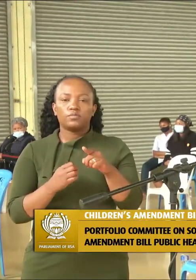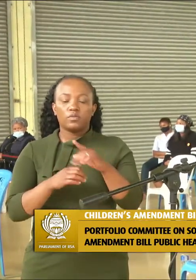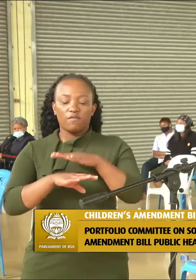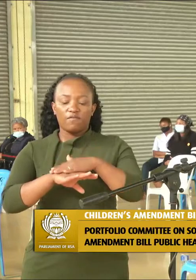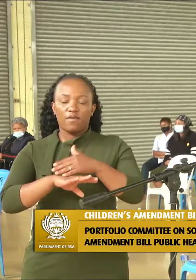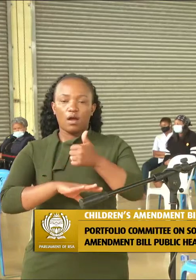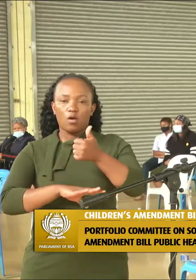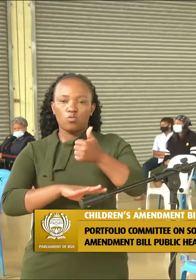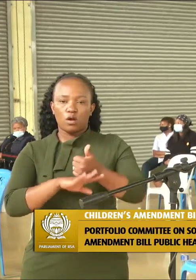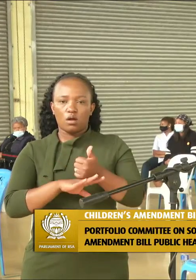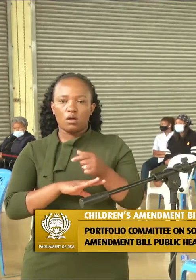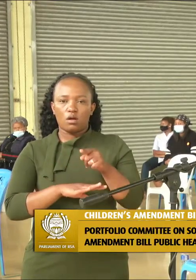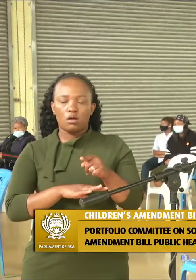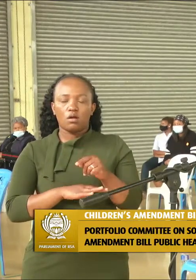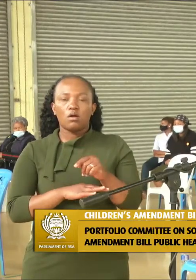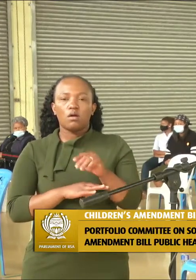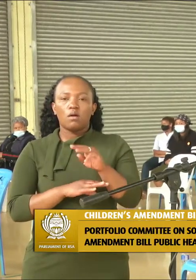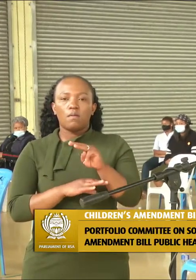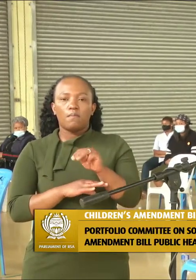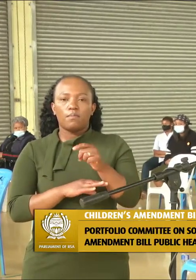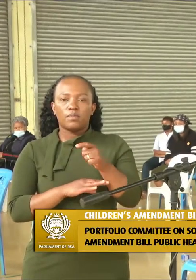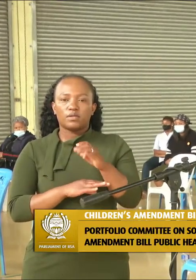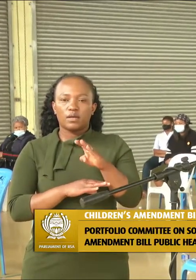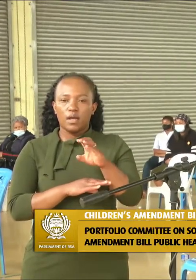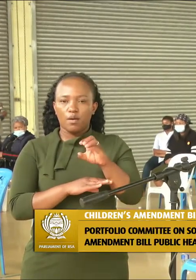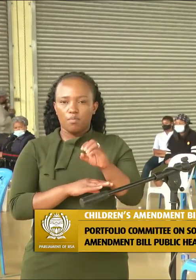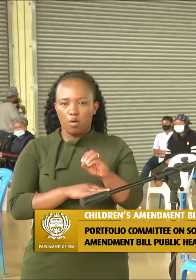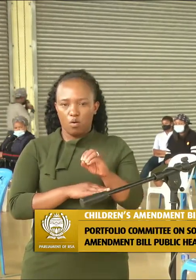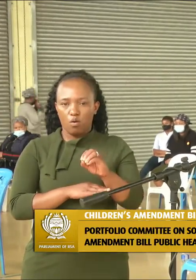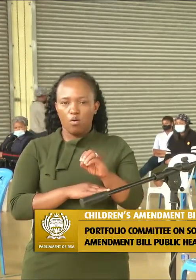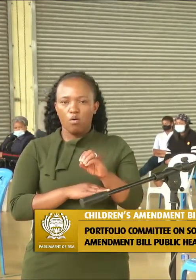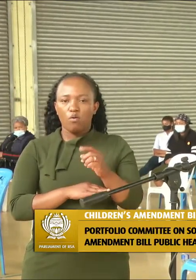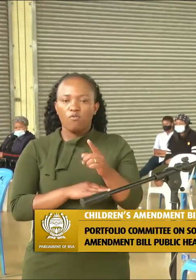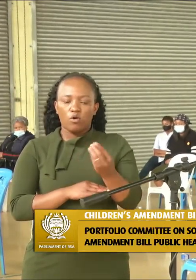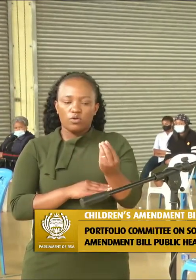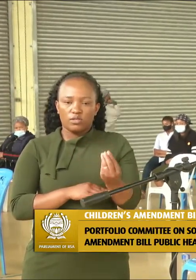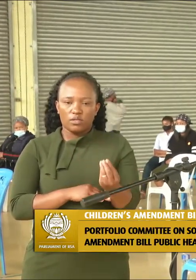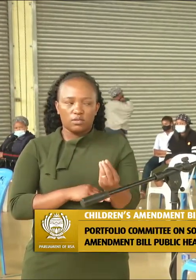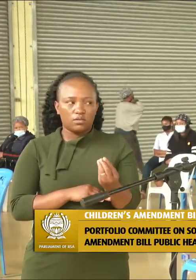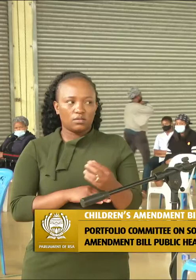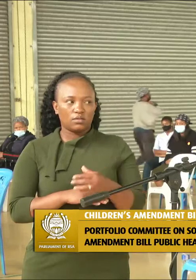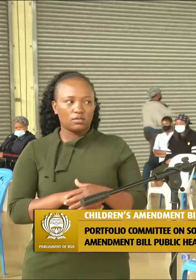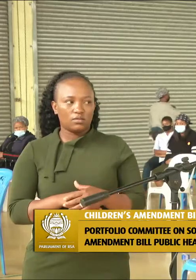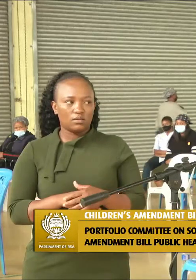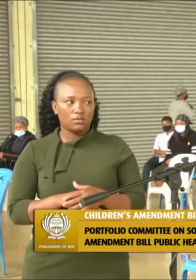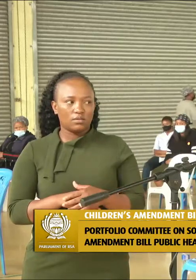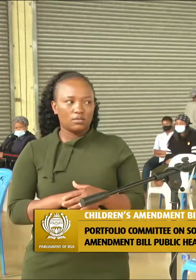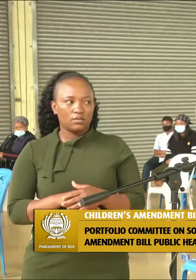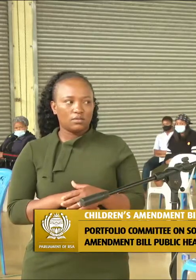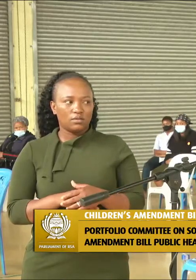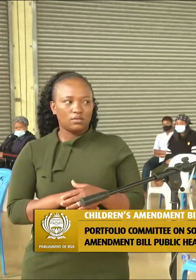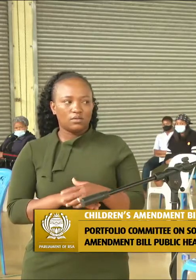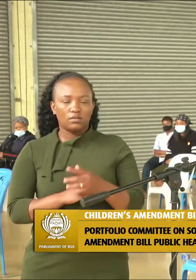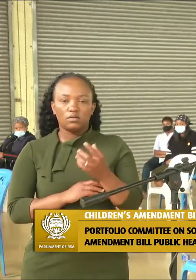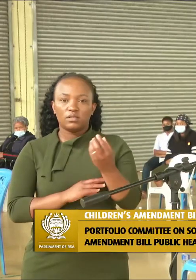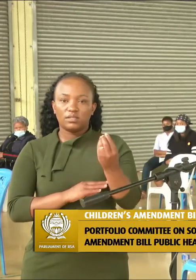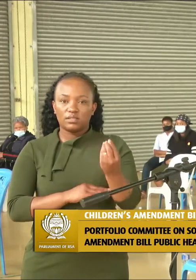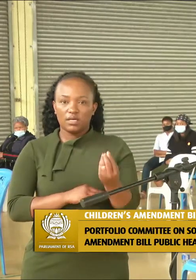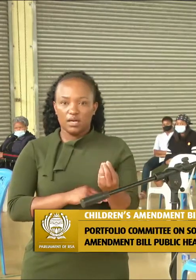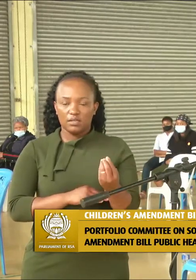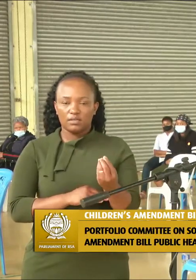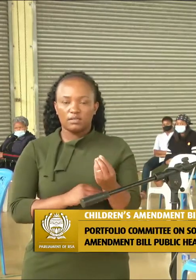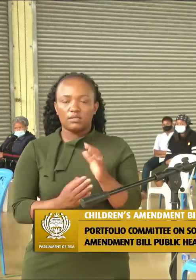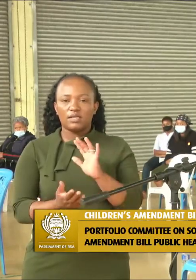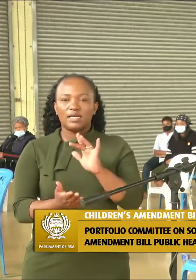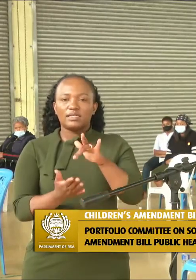of Icebo leNkosi ngomntwana organization, A child-centered organization. a